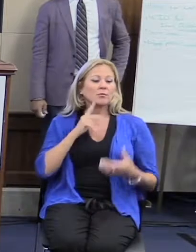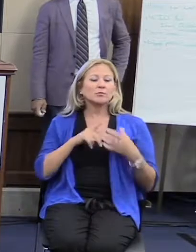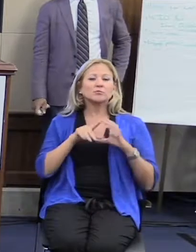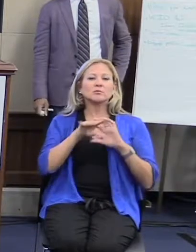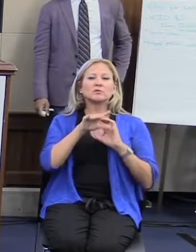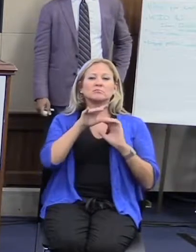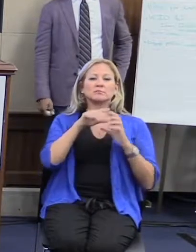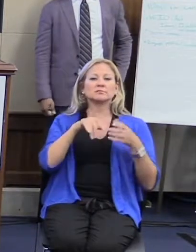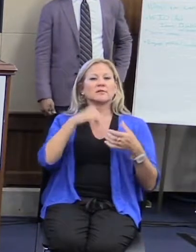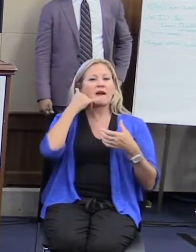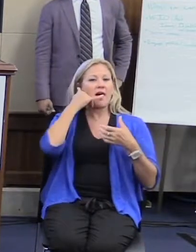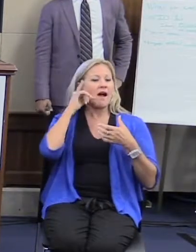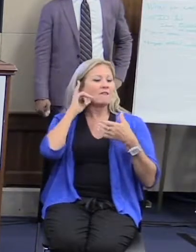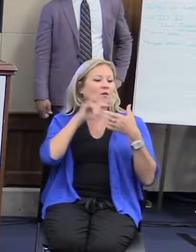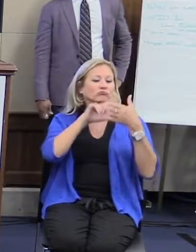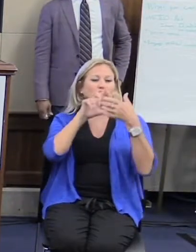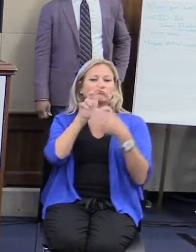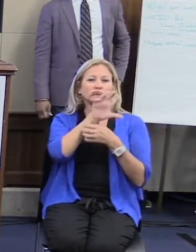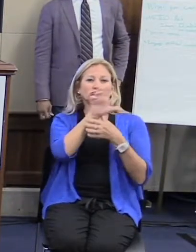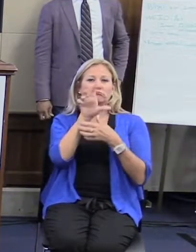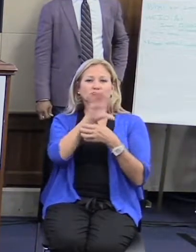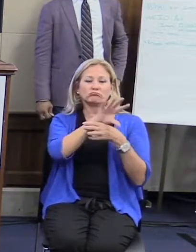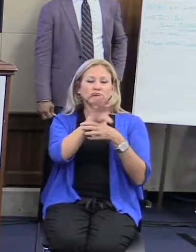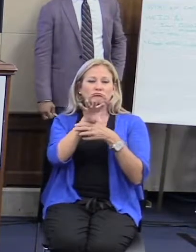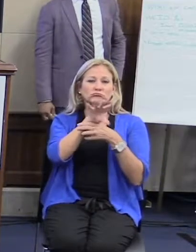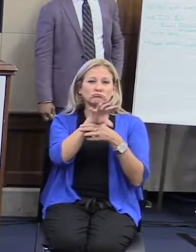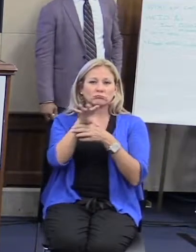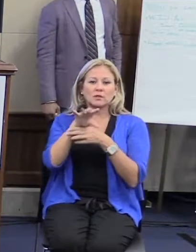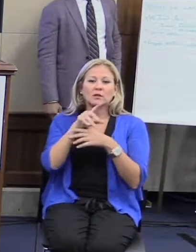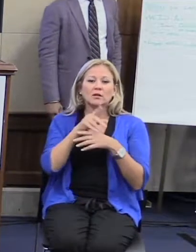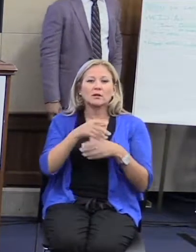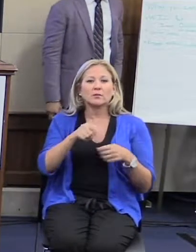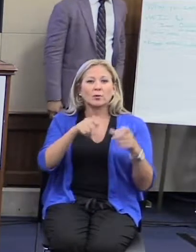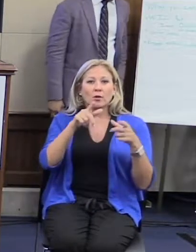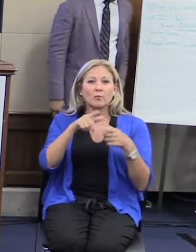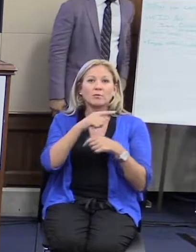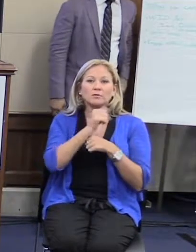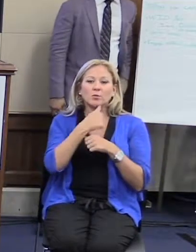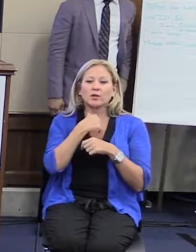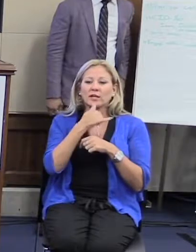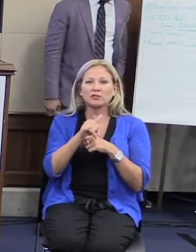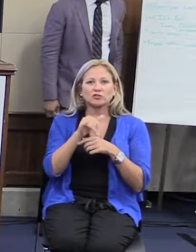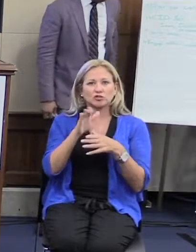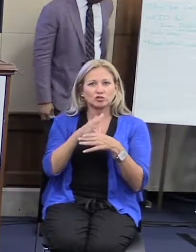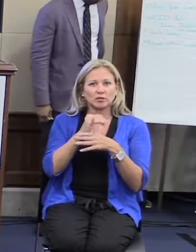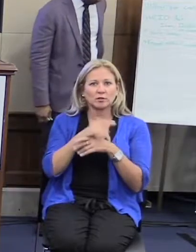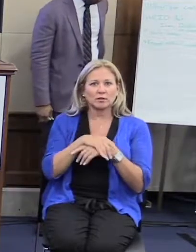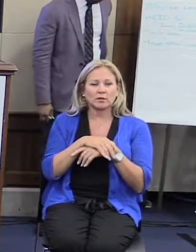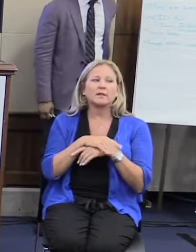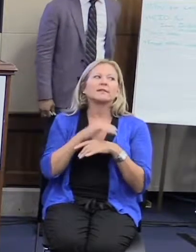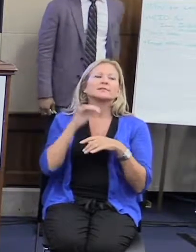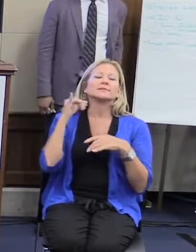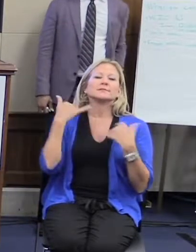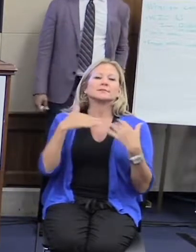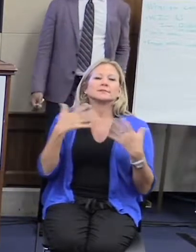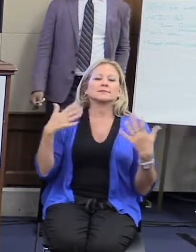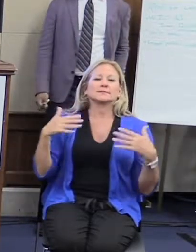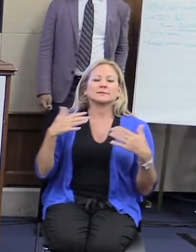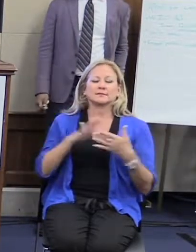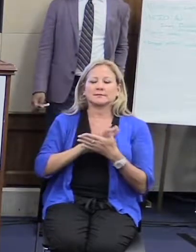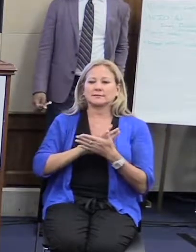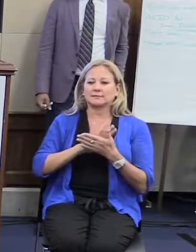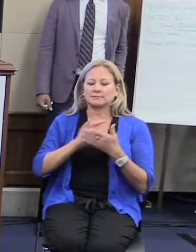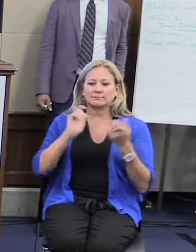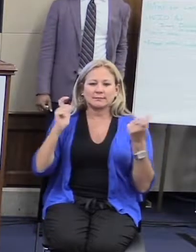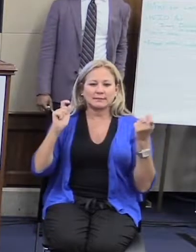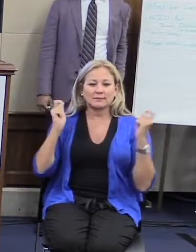recording the answer so we could share it. What I've seen this cycle already is utterly amazing, because last